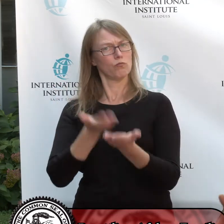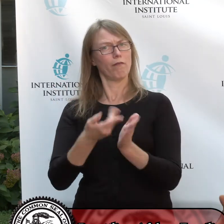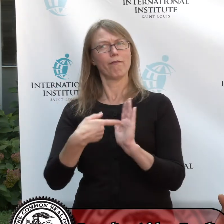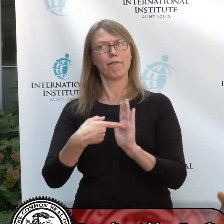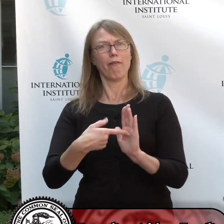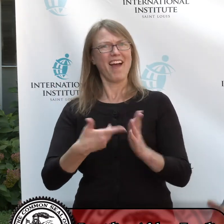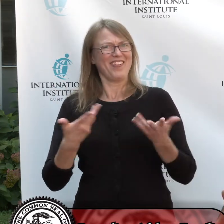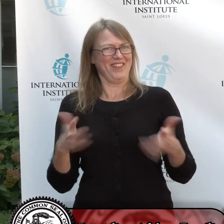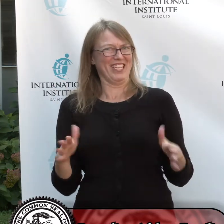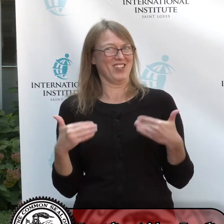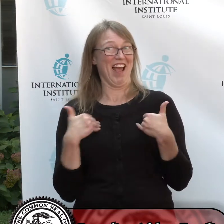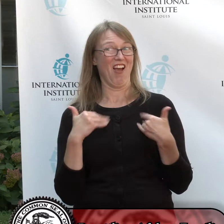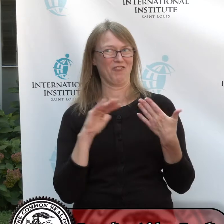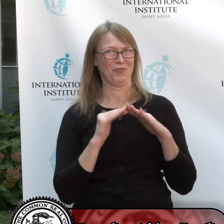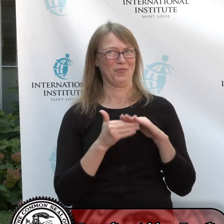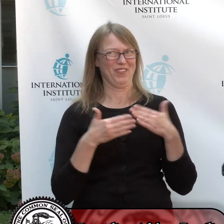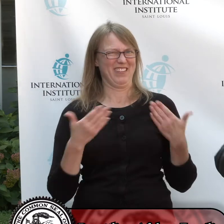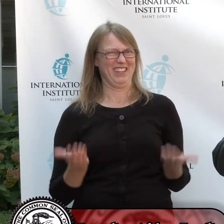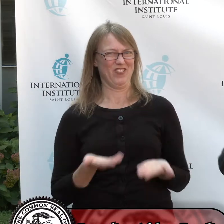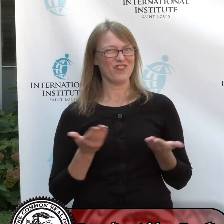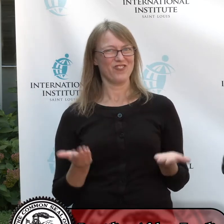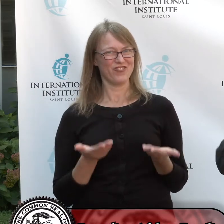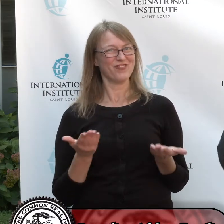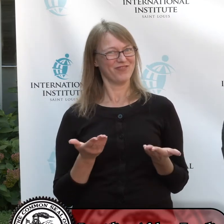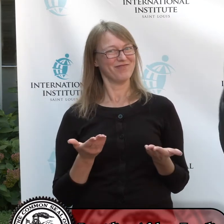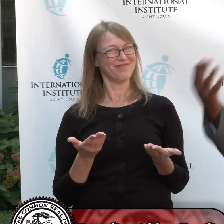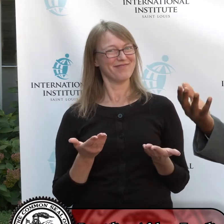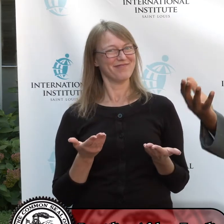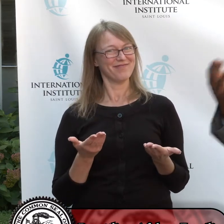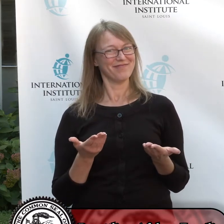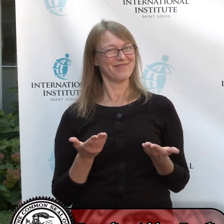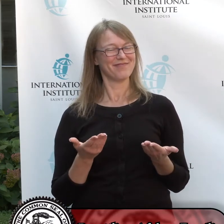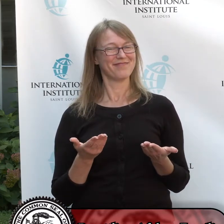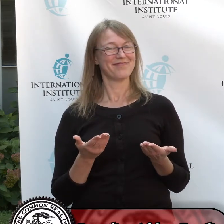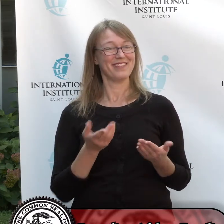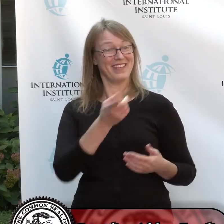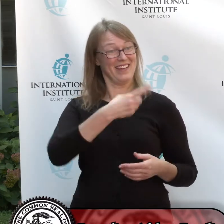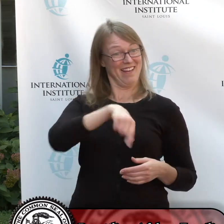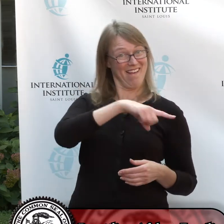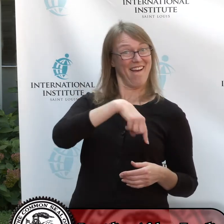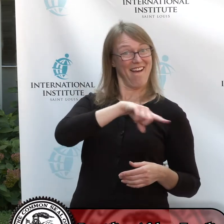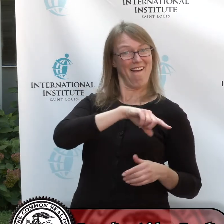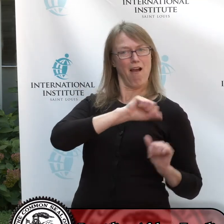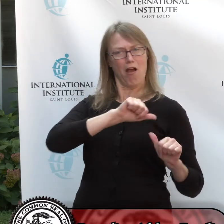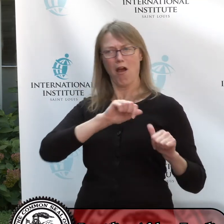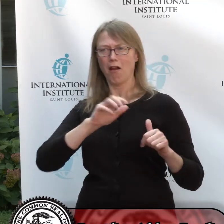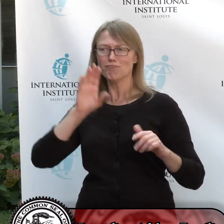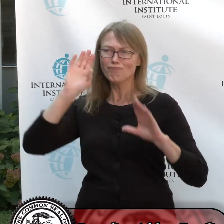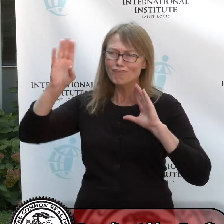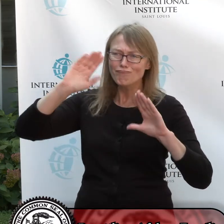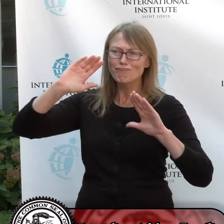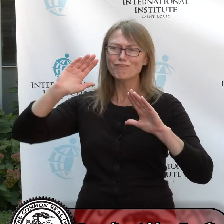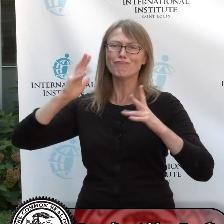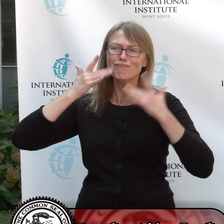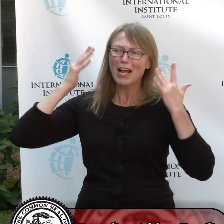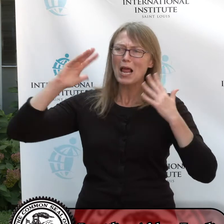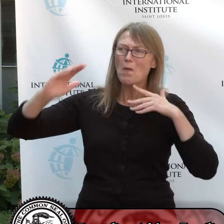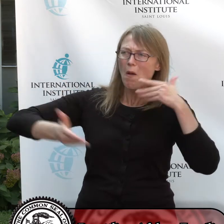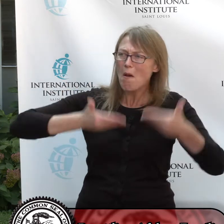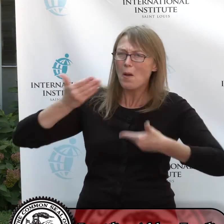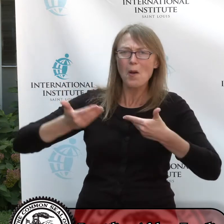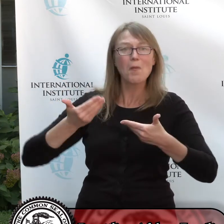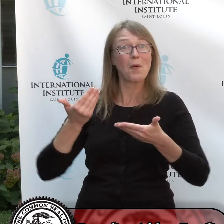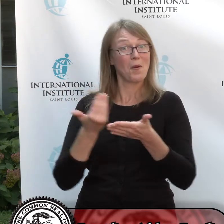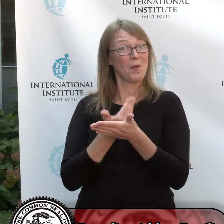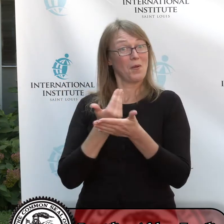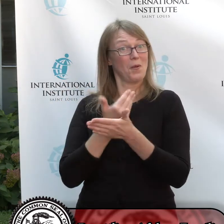is already a community here that can welcome other Afghans who arrive here. So they are more likely